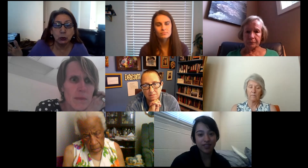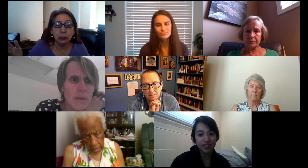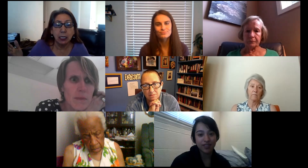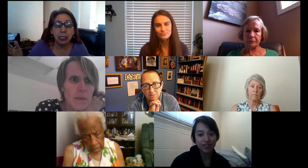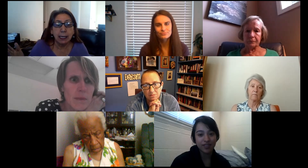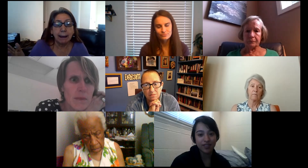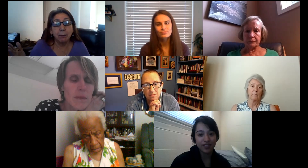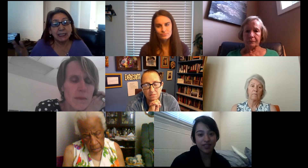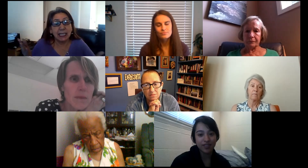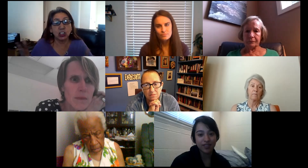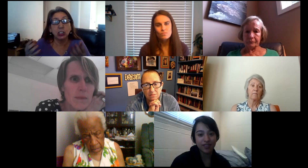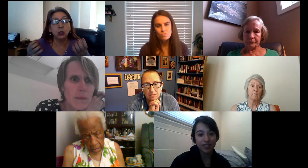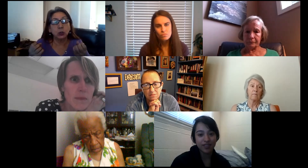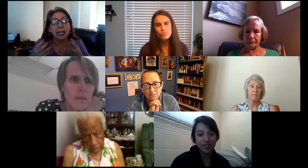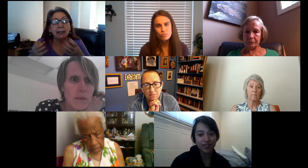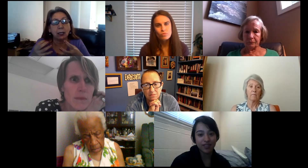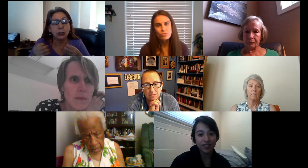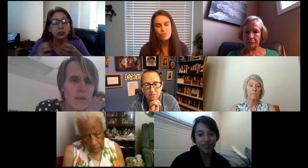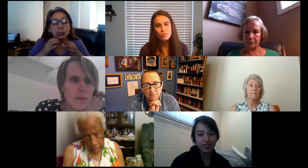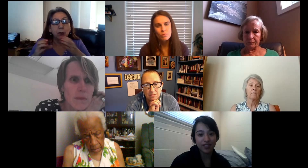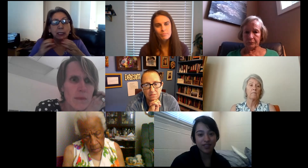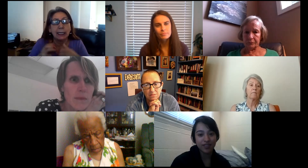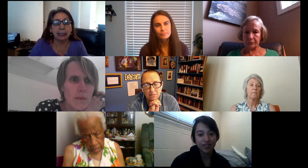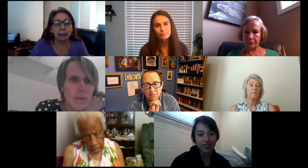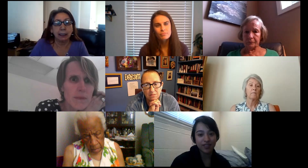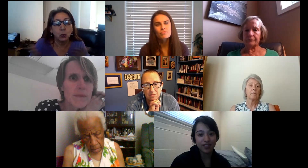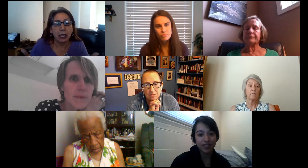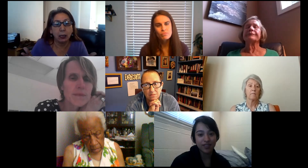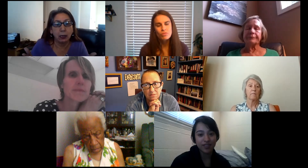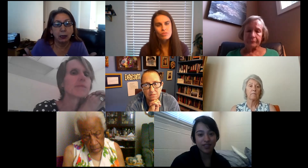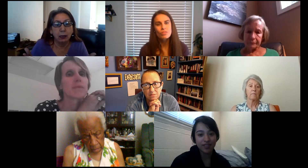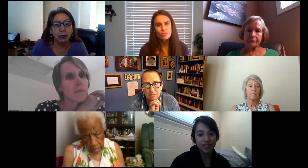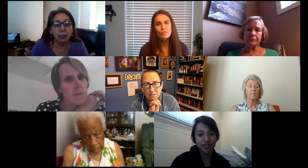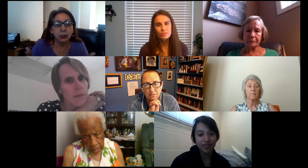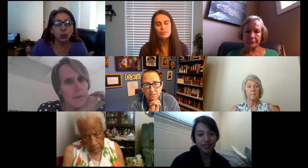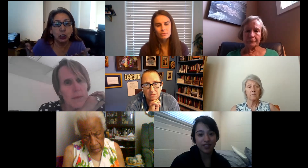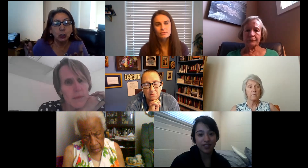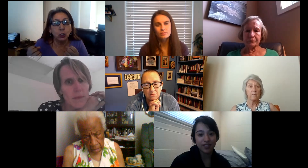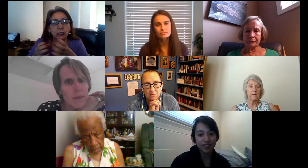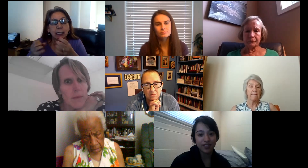lose? And besides, she used sign language to communicate as well. So she learned sign